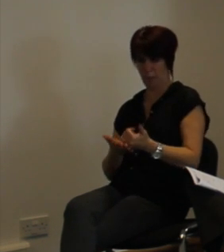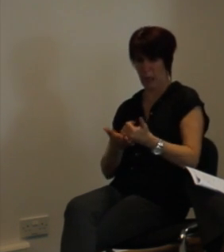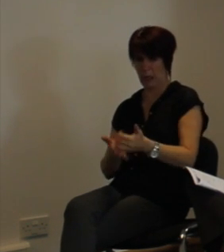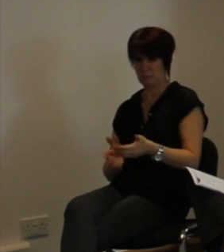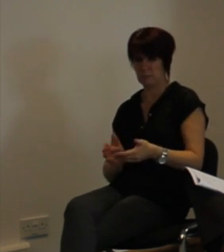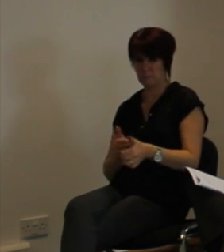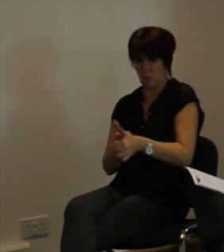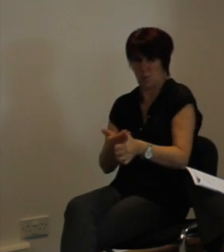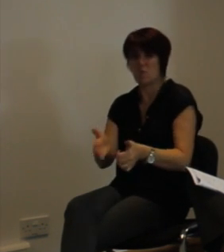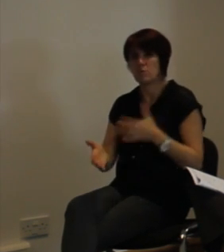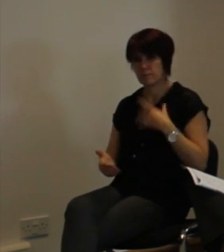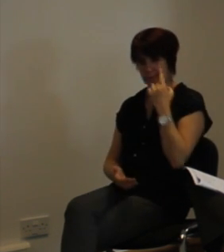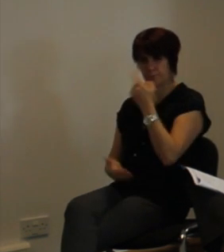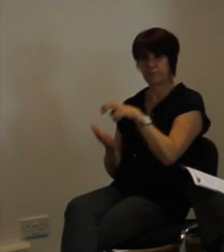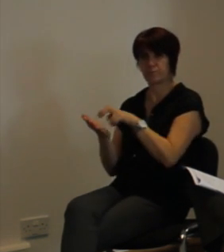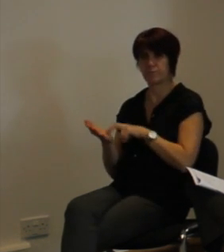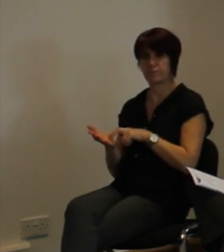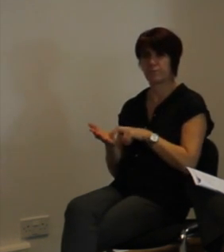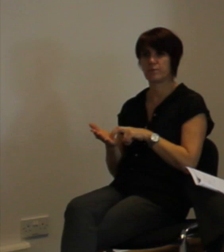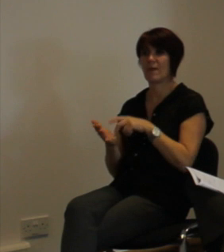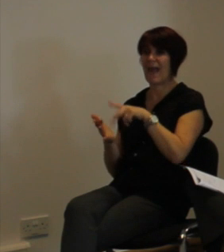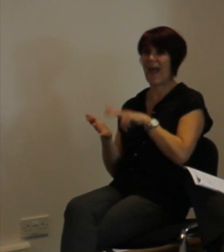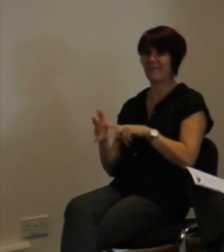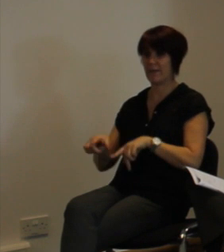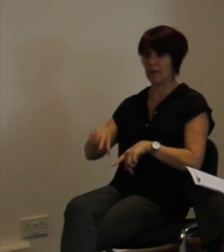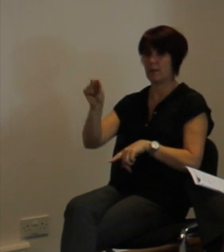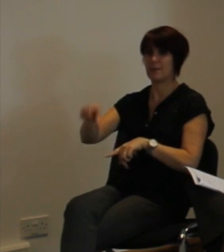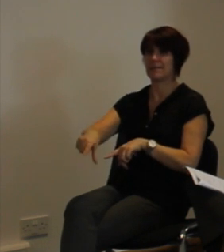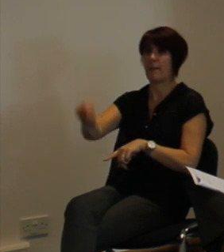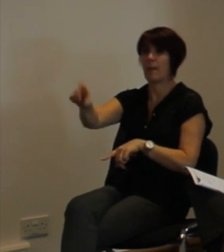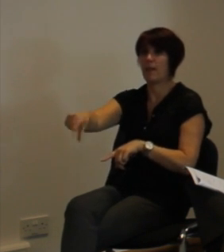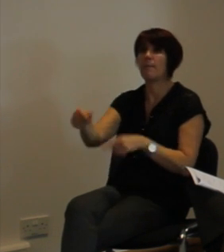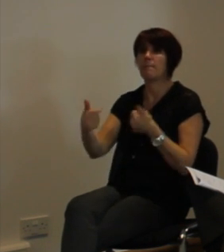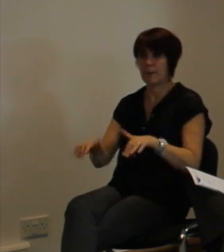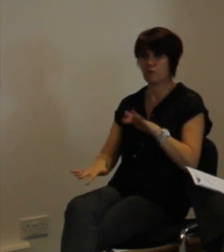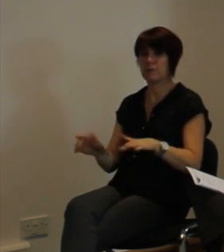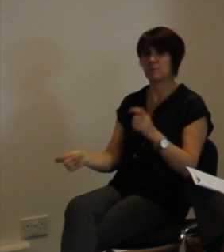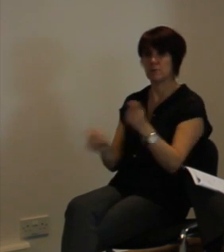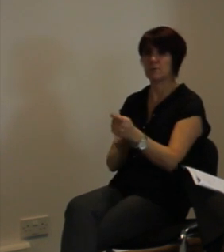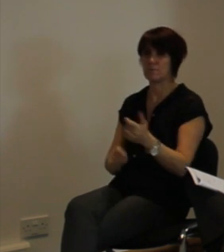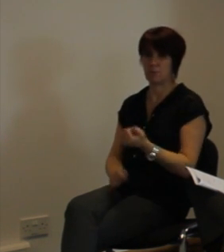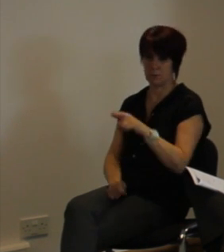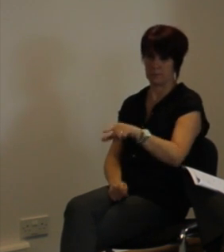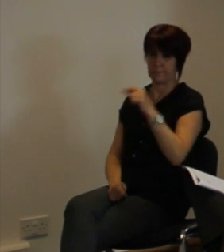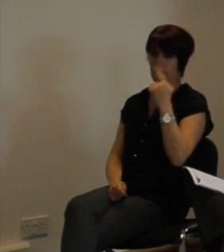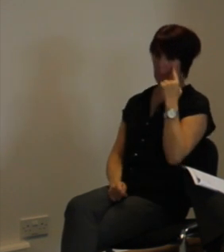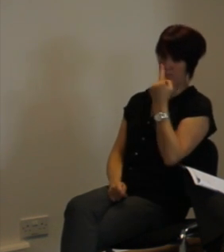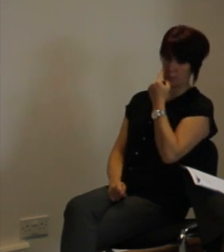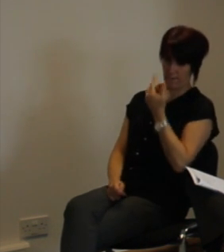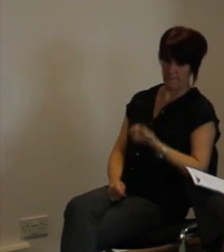verification process should always sample any reasonable adjustments that you make. Now we'll talk maybe in more detail